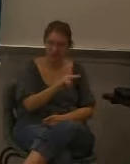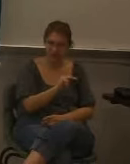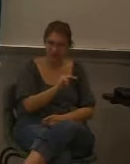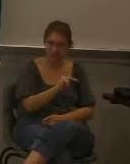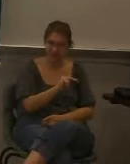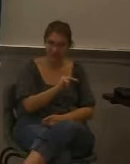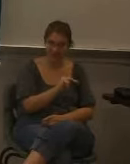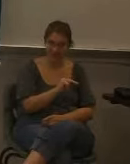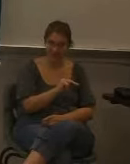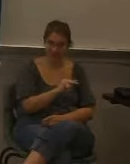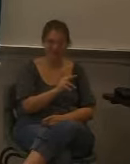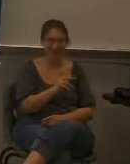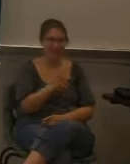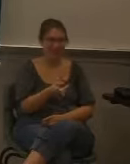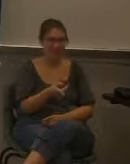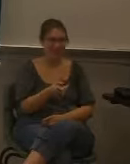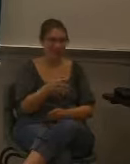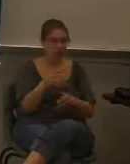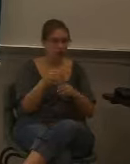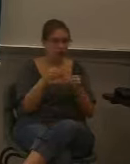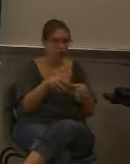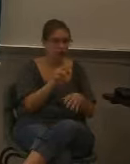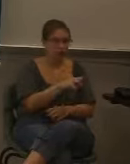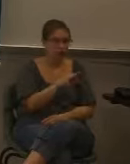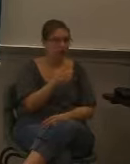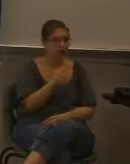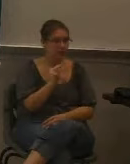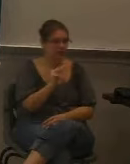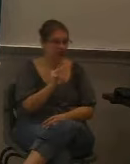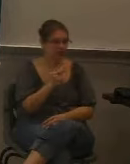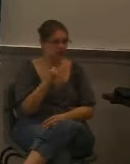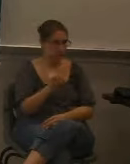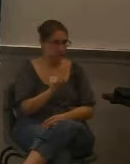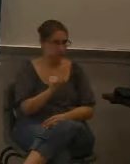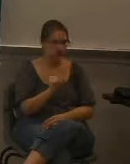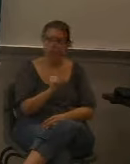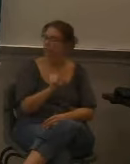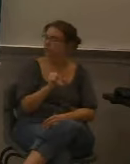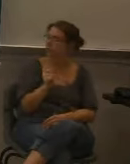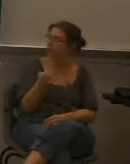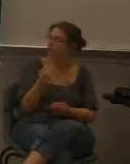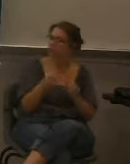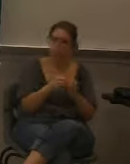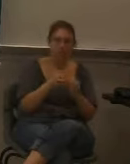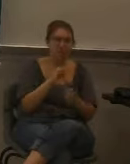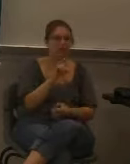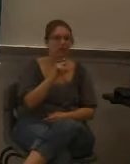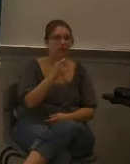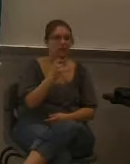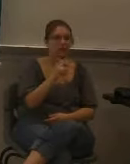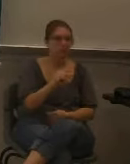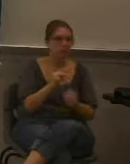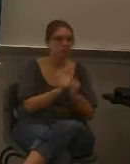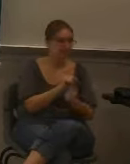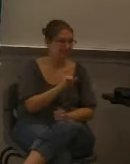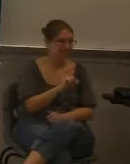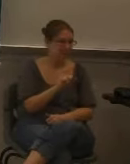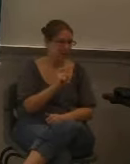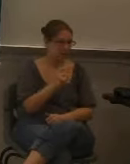nitrogen gas off, right? And then there's a little bit more fixation associated with the anoxic part of the logs, and